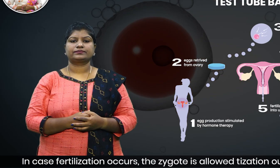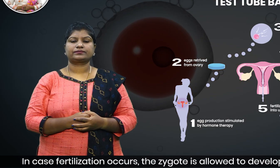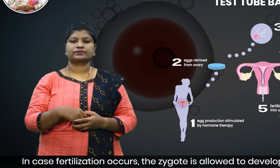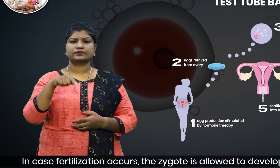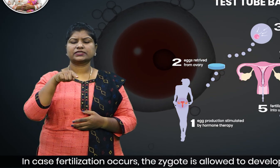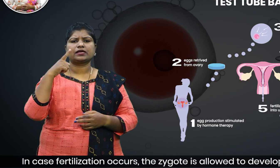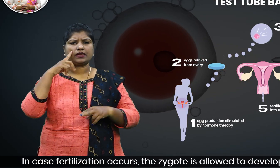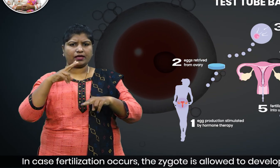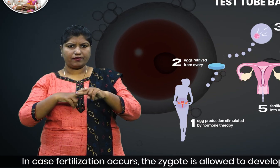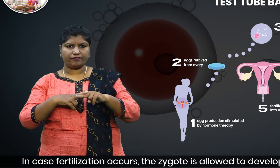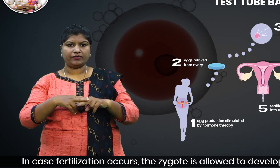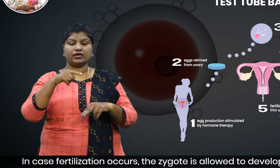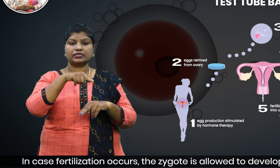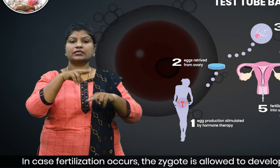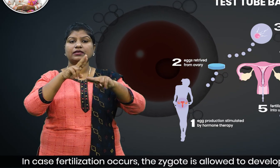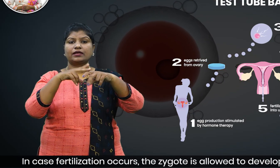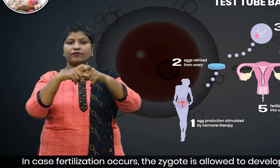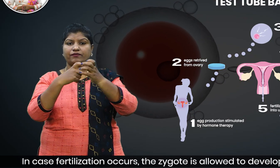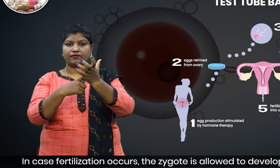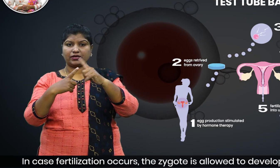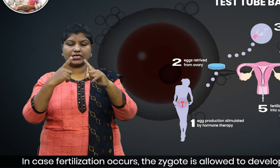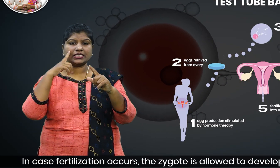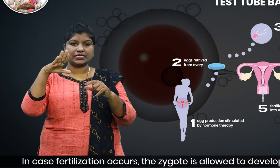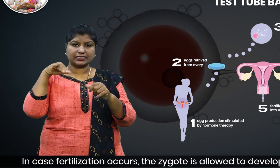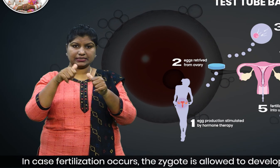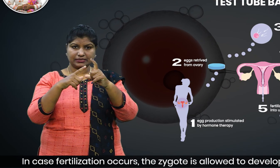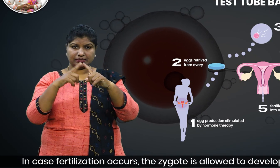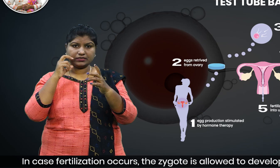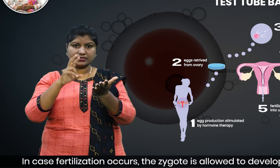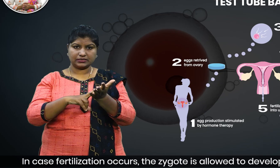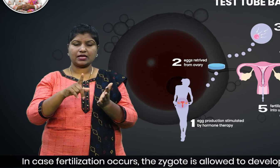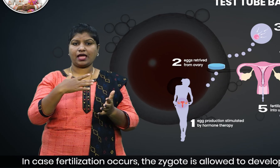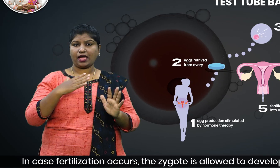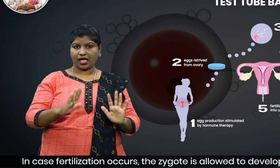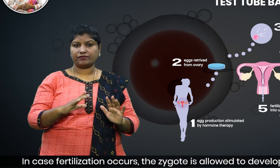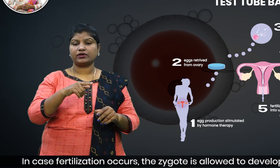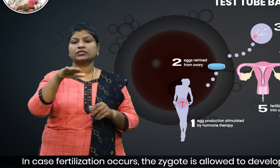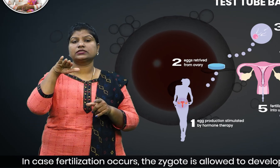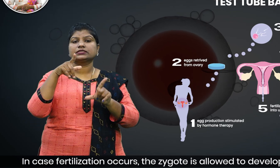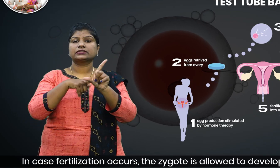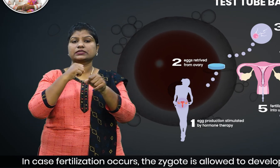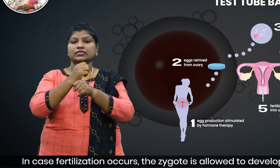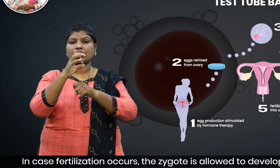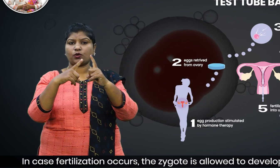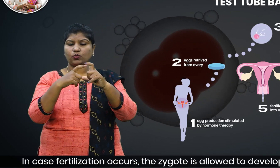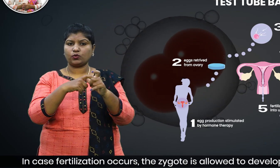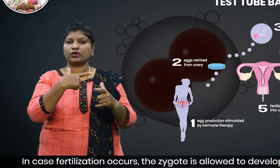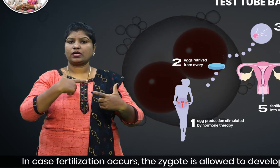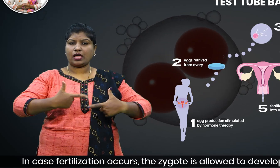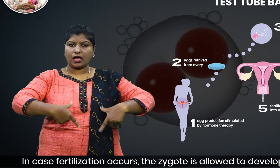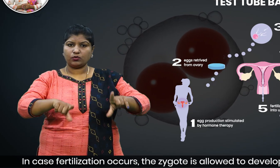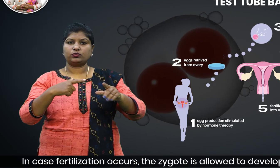In case fertilization occurs, the zygote is allowed to develop